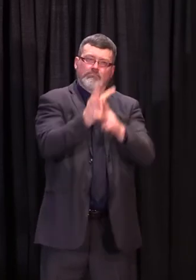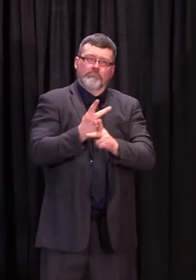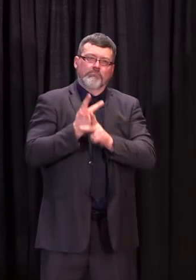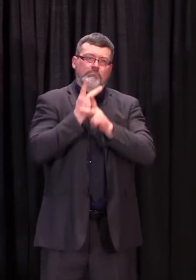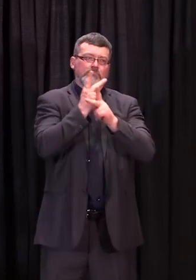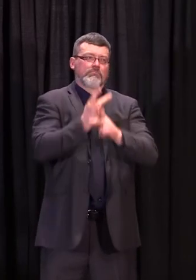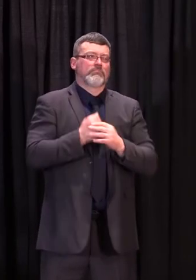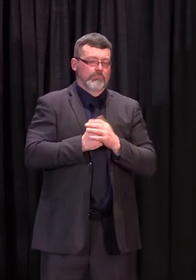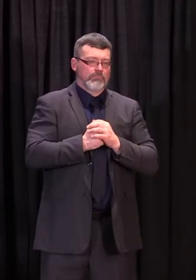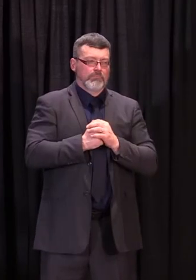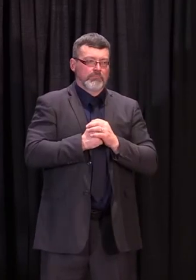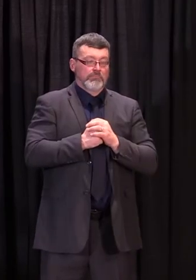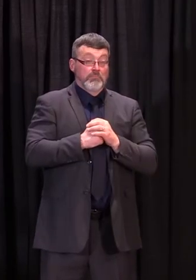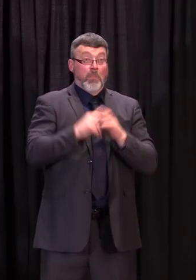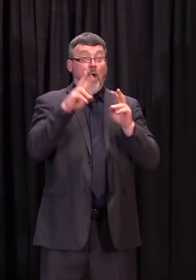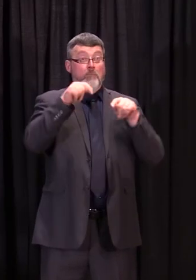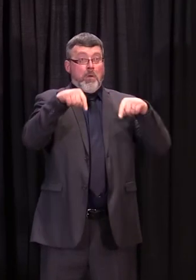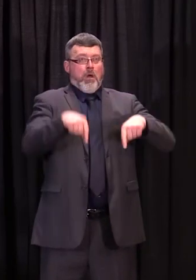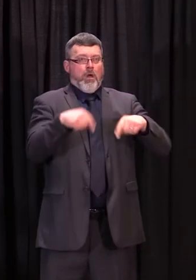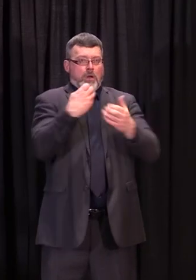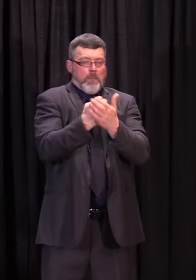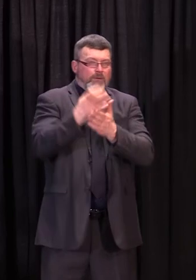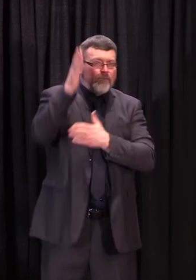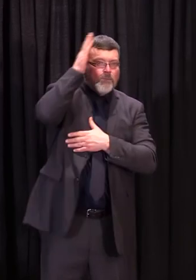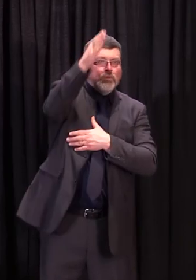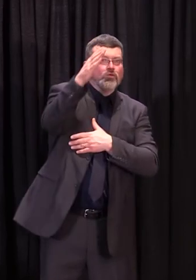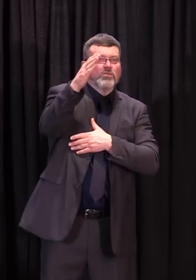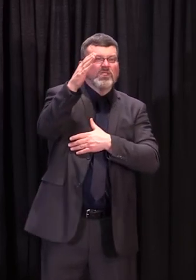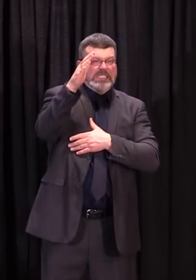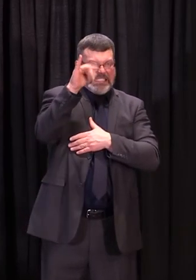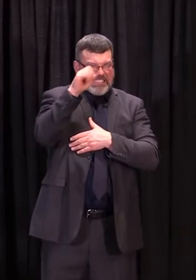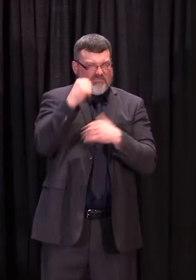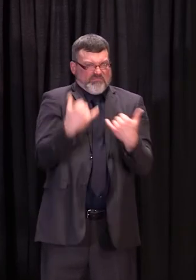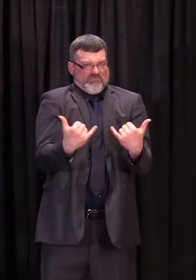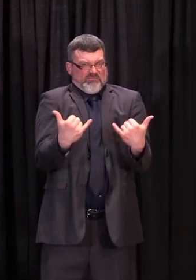Vermont's economic future is in our hands.